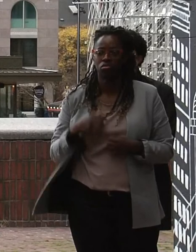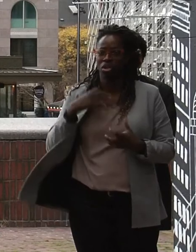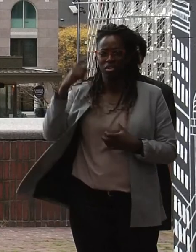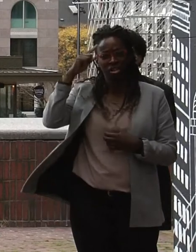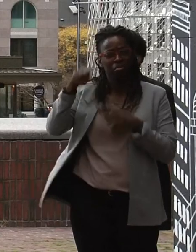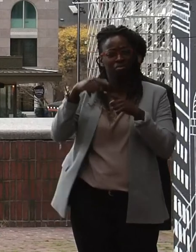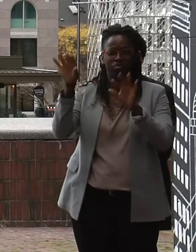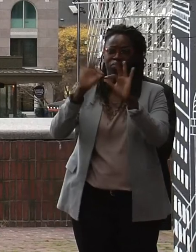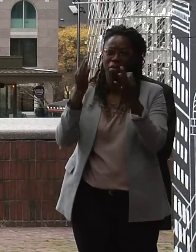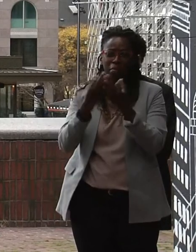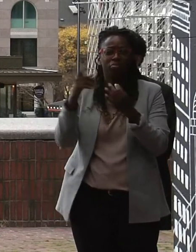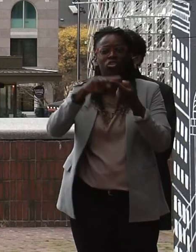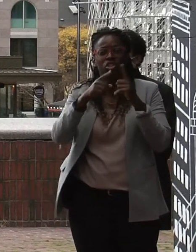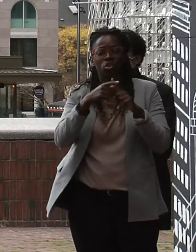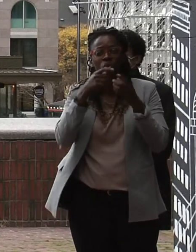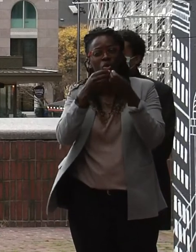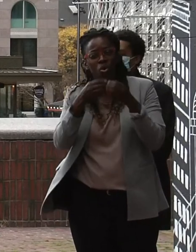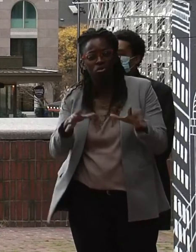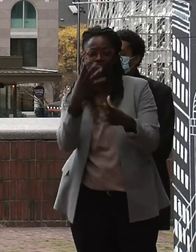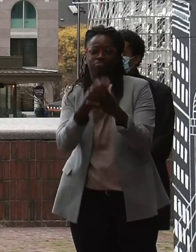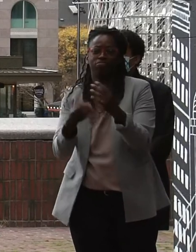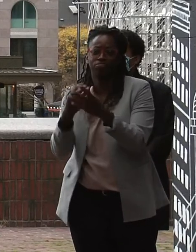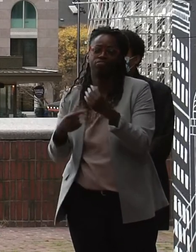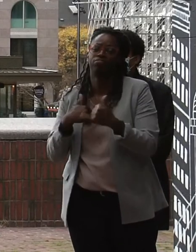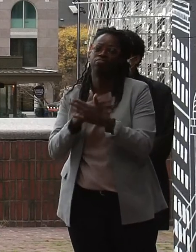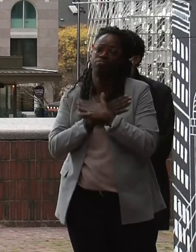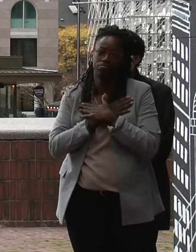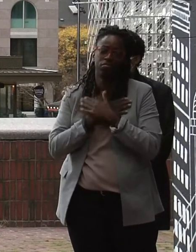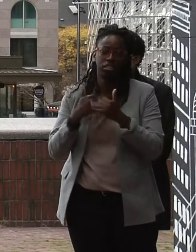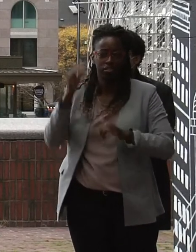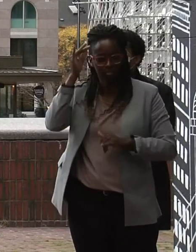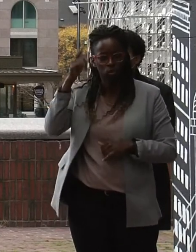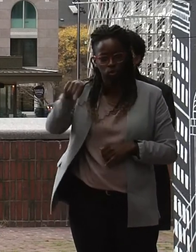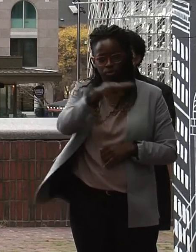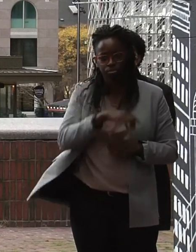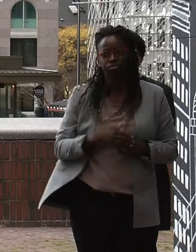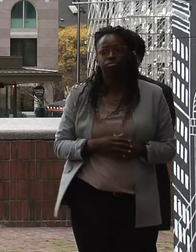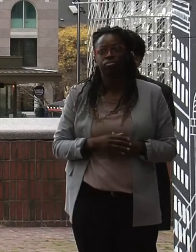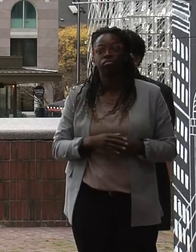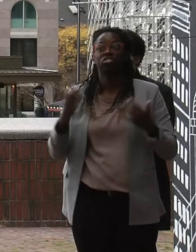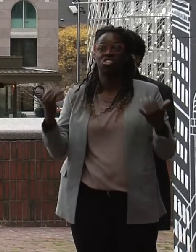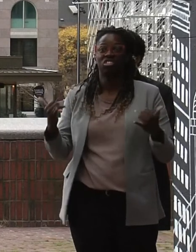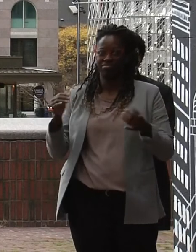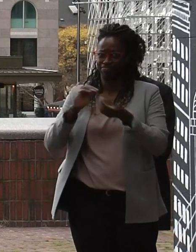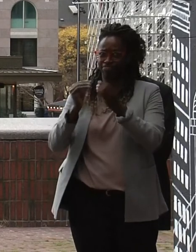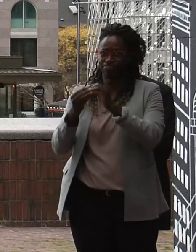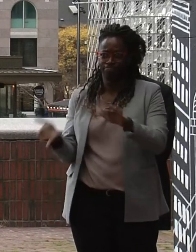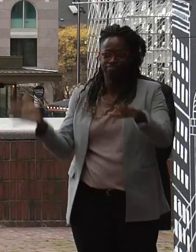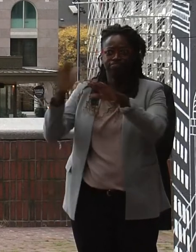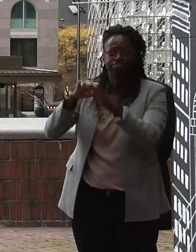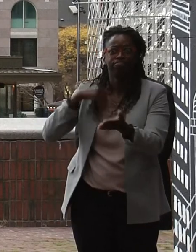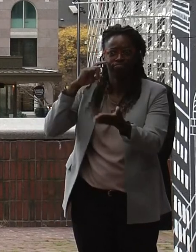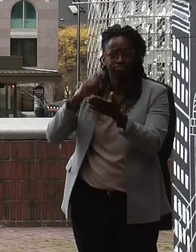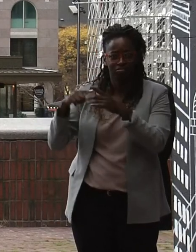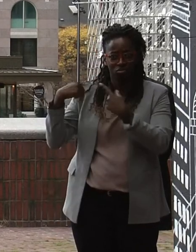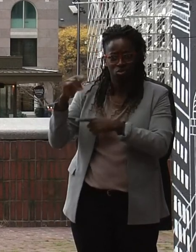the number of cases today. Today is the largest case number I think we've seen since maybe June in the city of Boston, 355